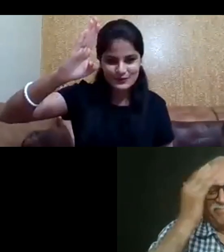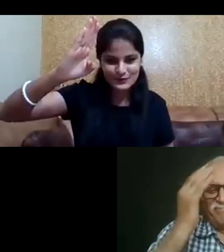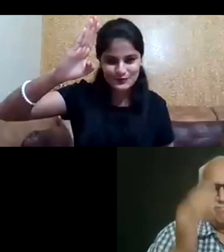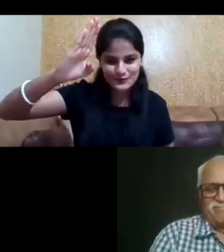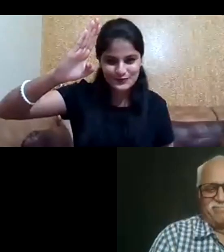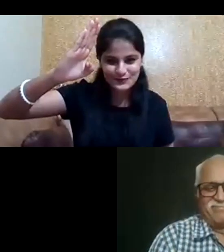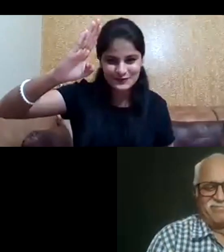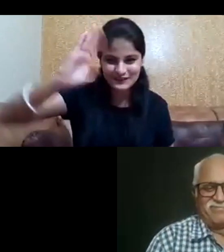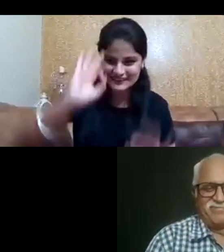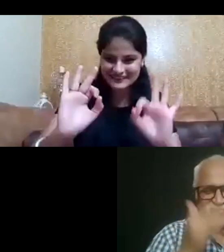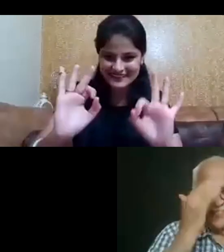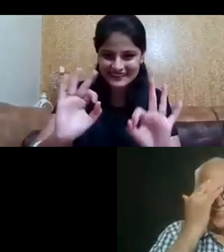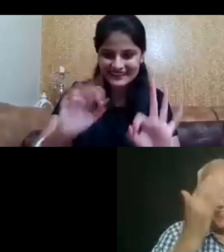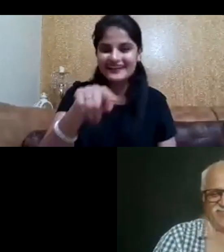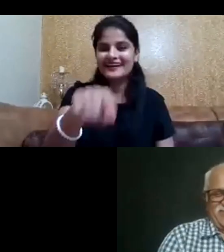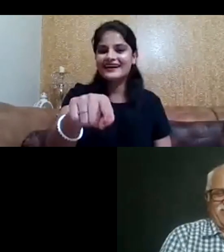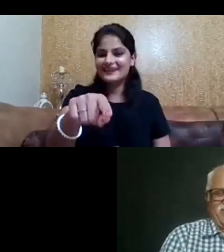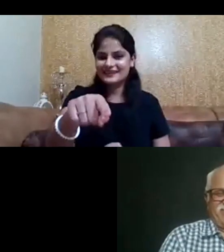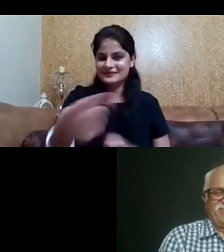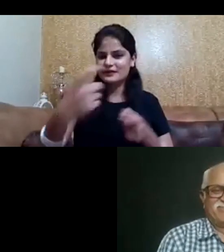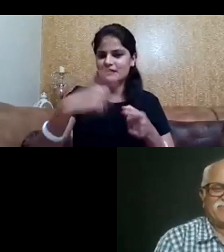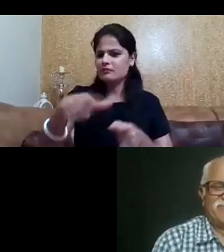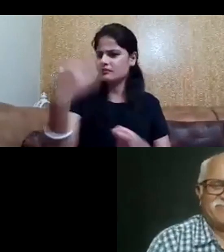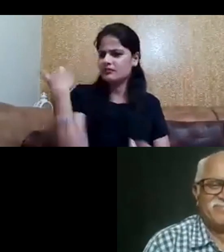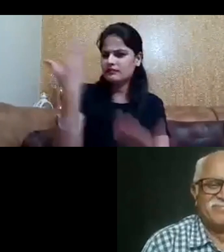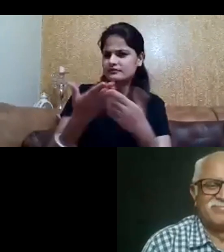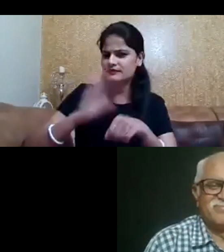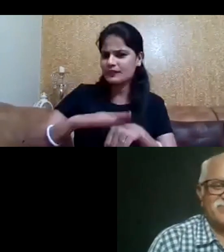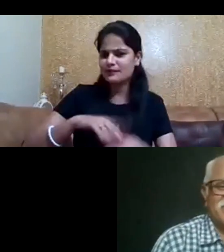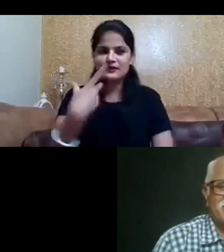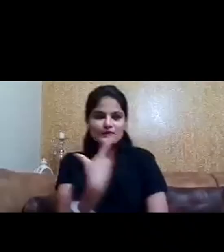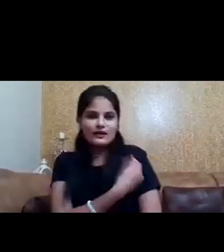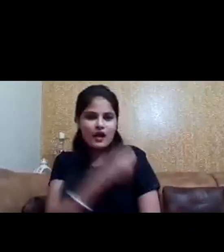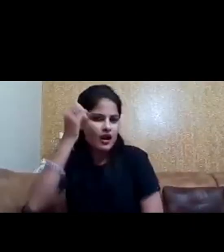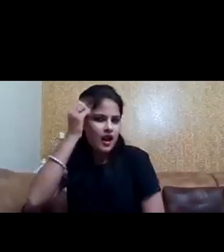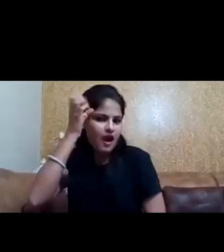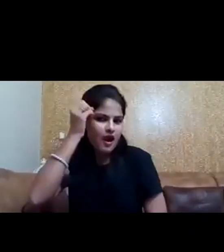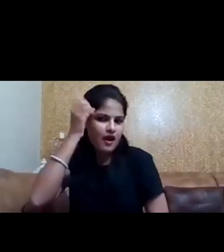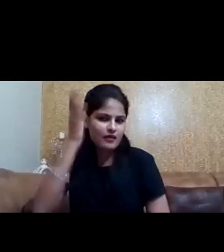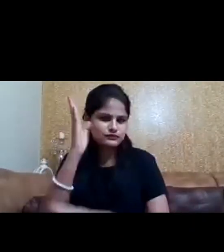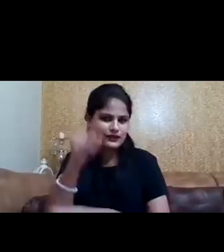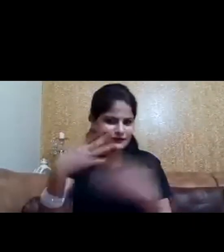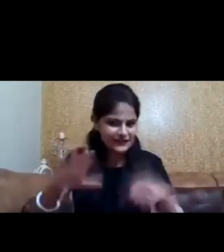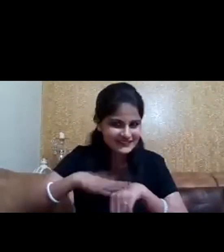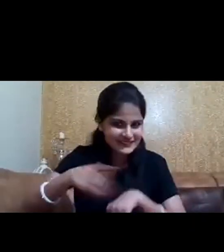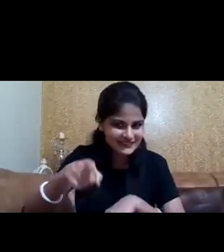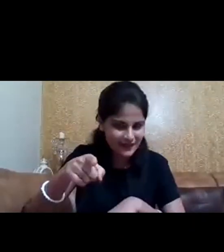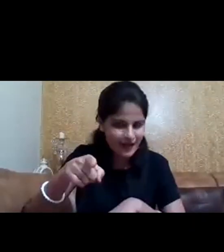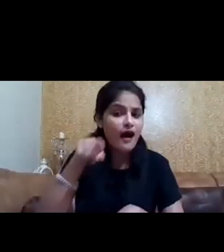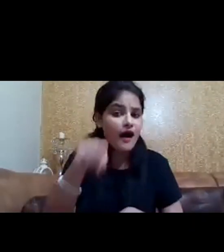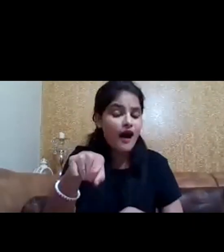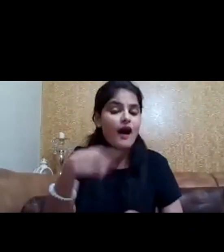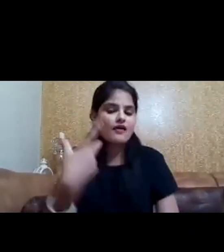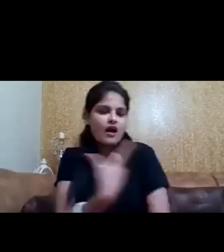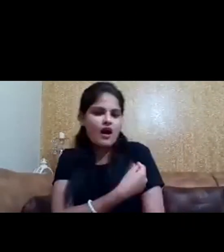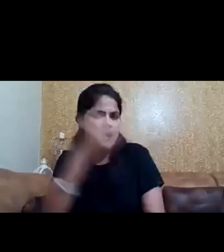Perfect. Hello, hi. Hello. Hello. Which you attended the vaccination